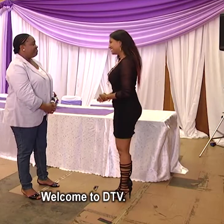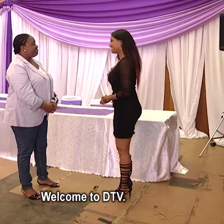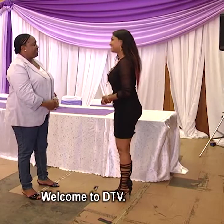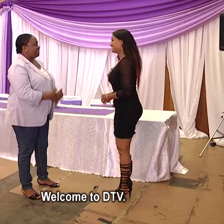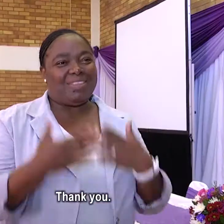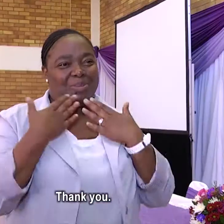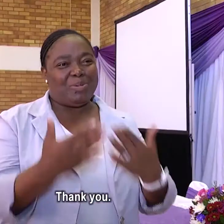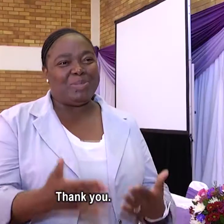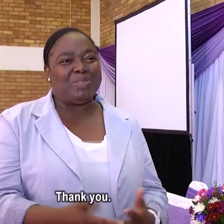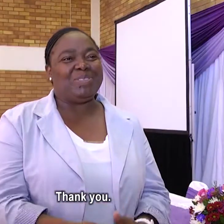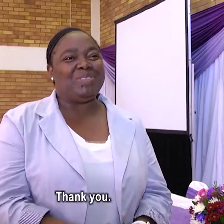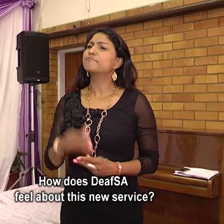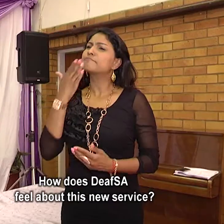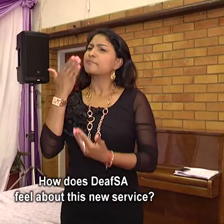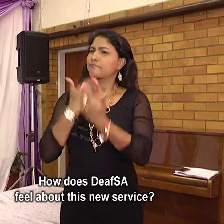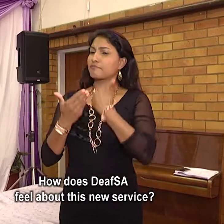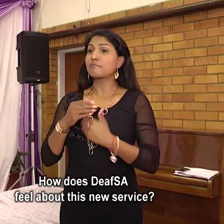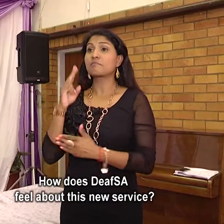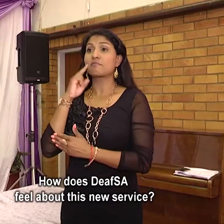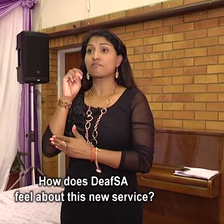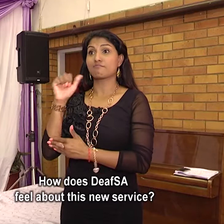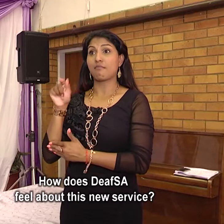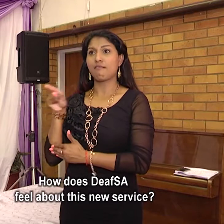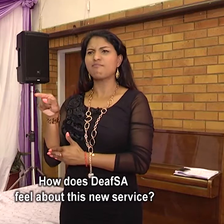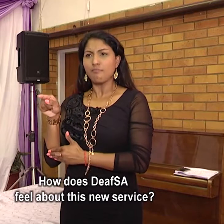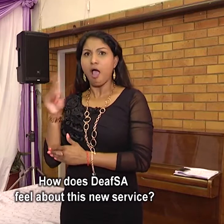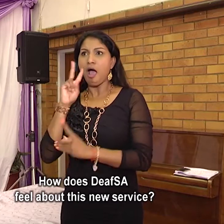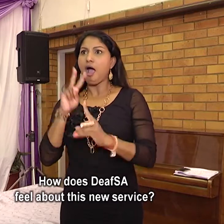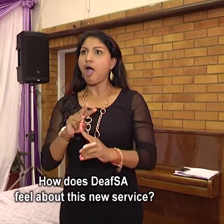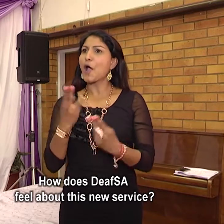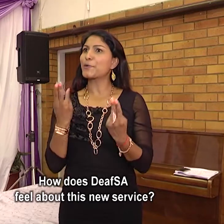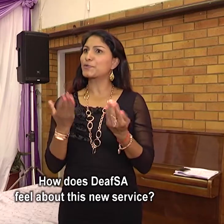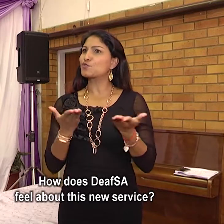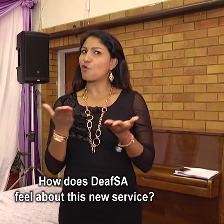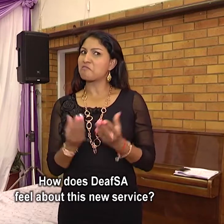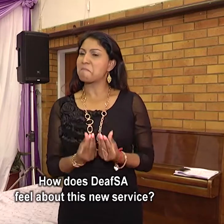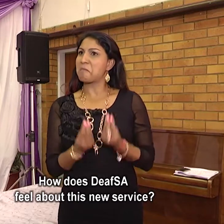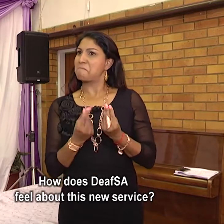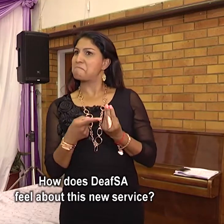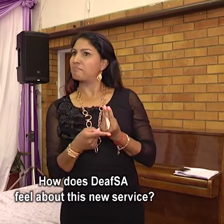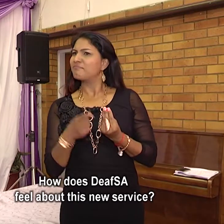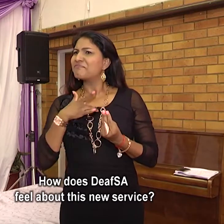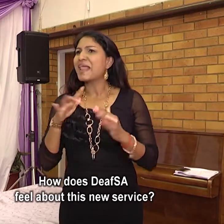to DTV. Thank you. How does DEFSA feel about this new service?